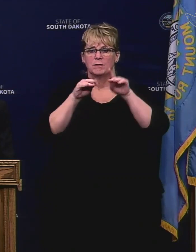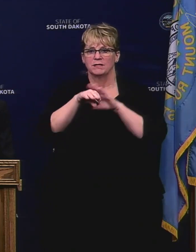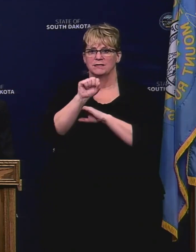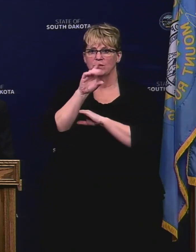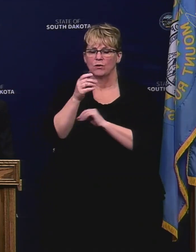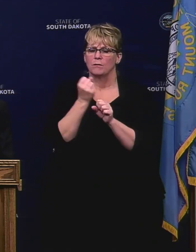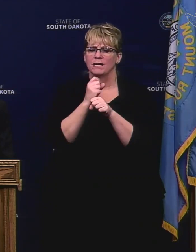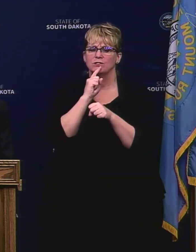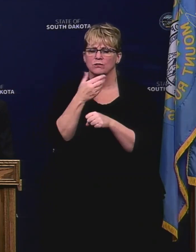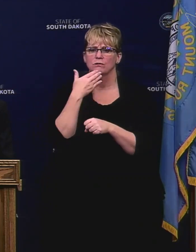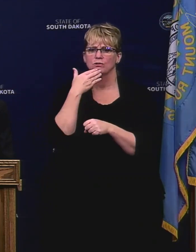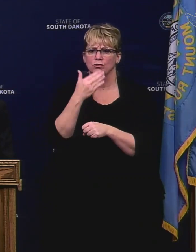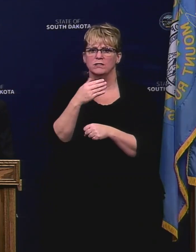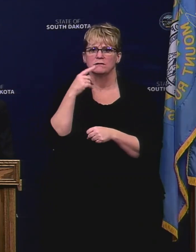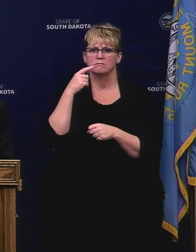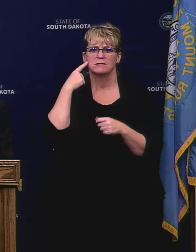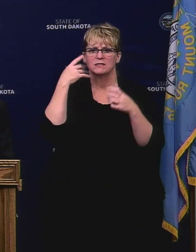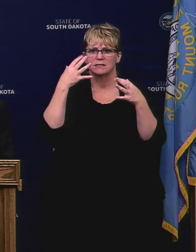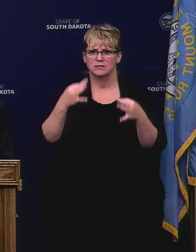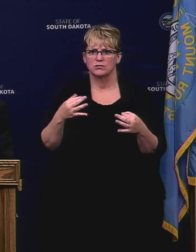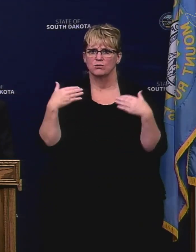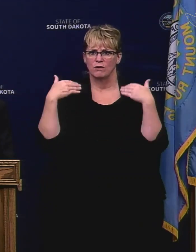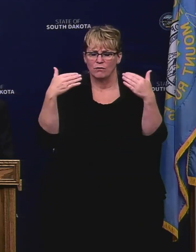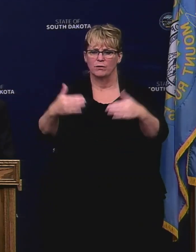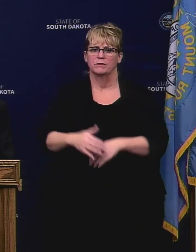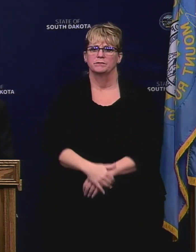make sure that we're making the best decisions going forward.